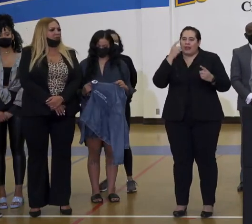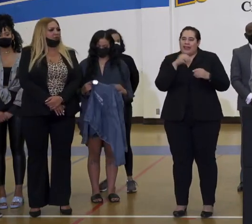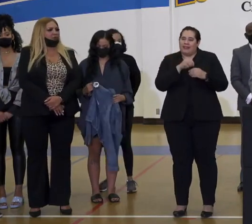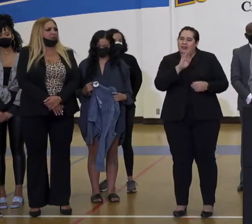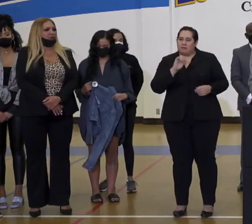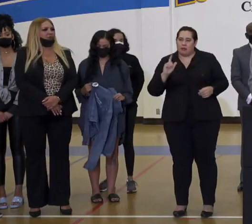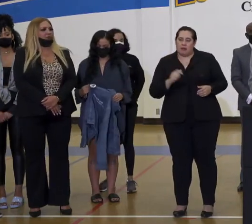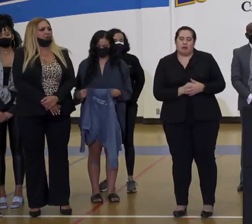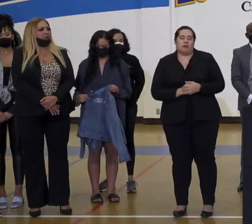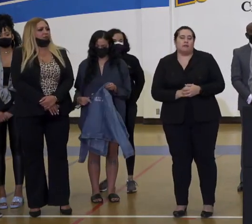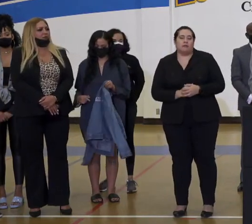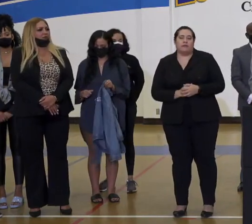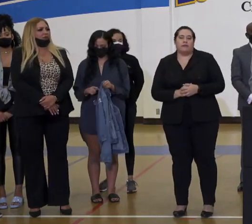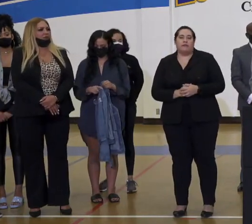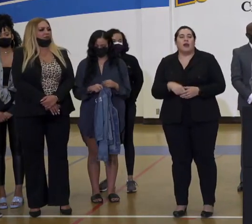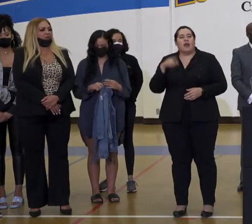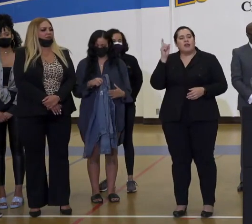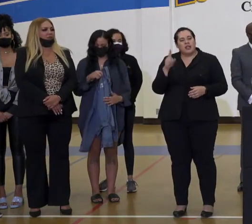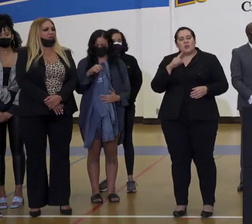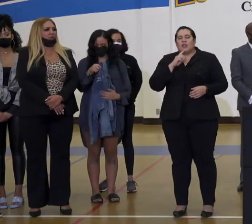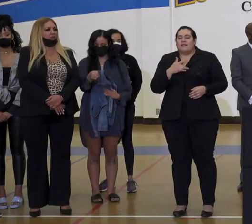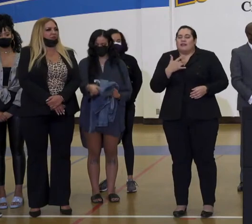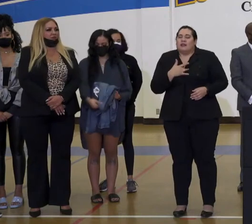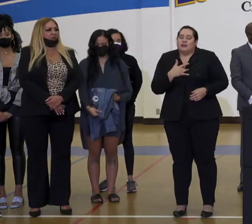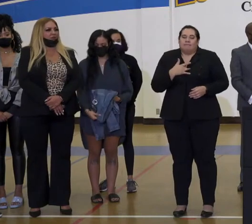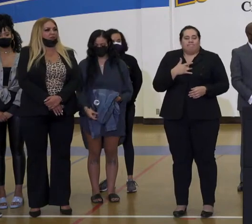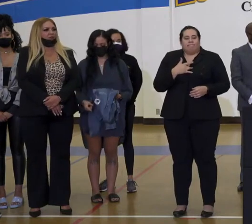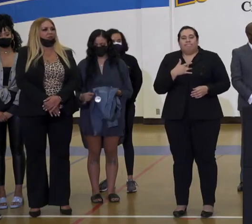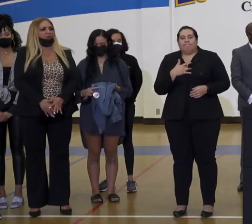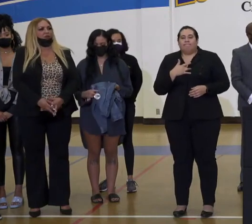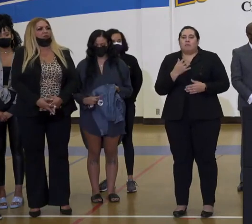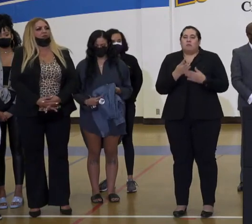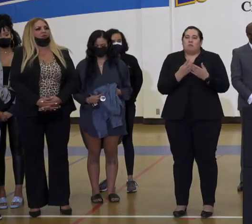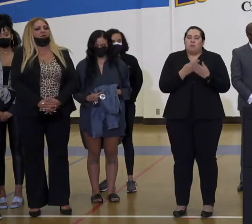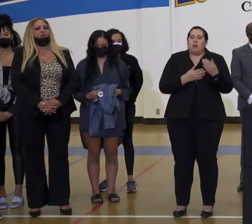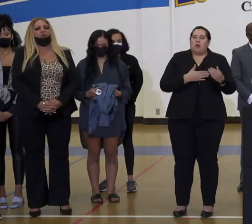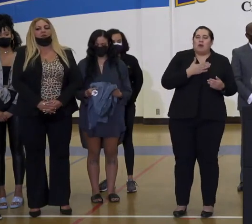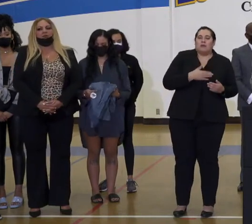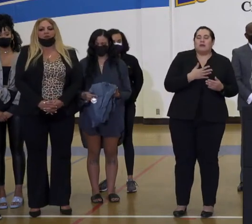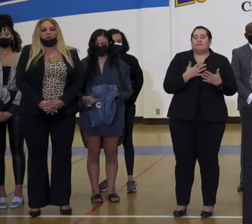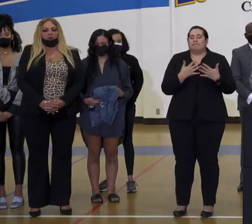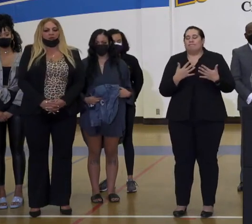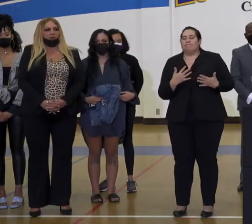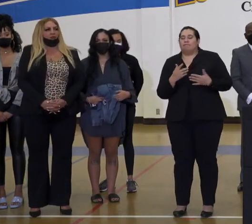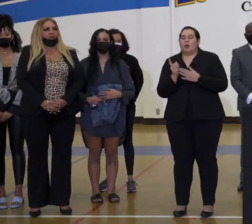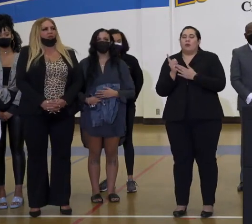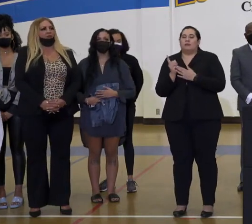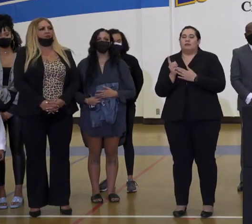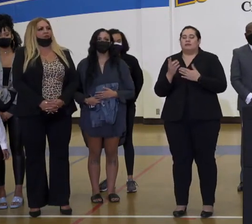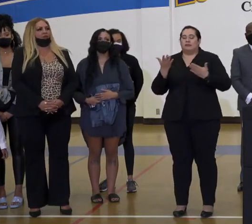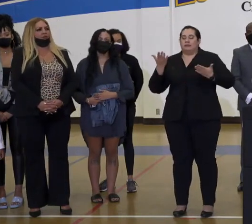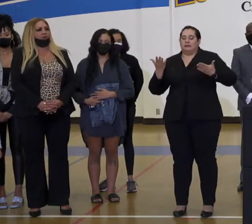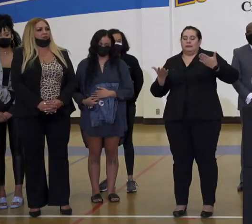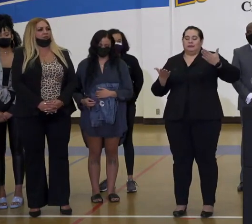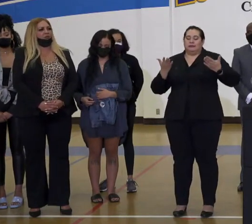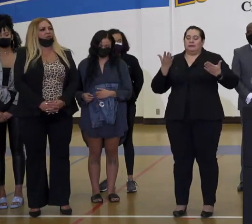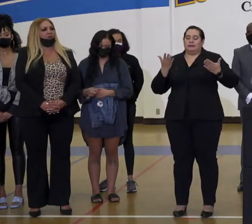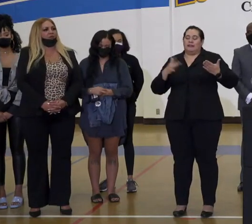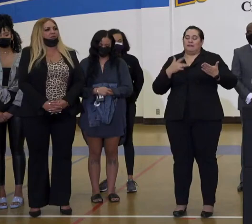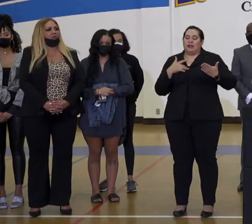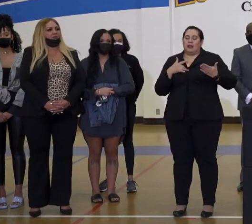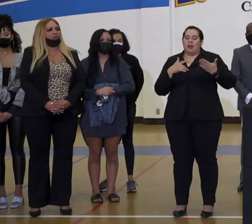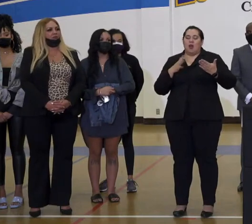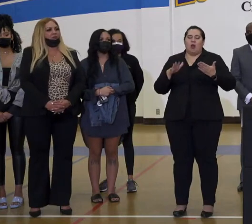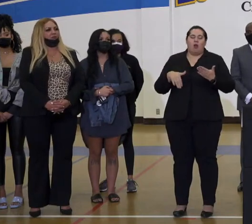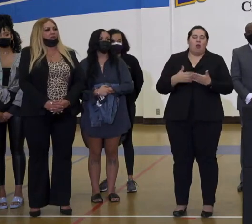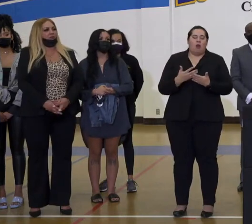bill. It is a bittersweet moment today. On the one hand, we are